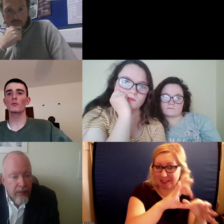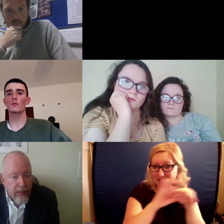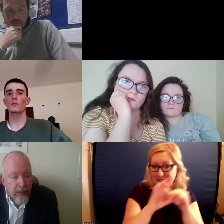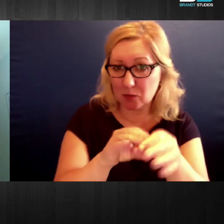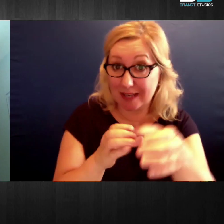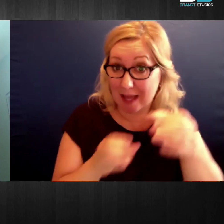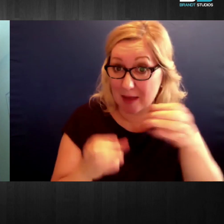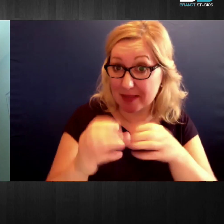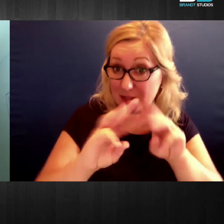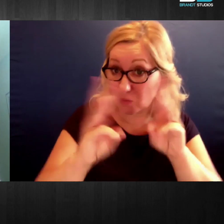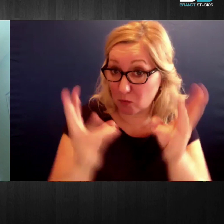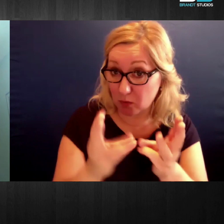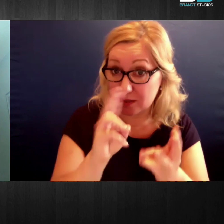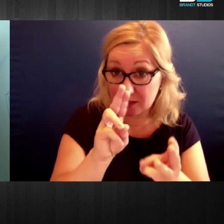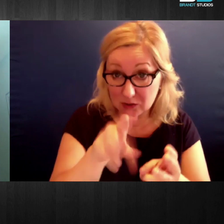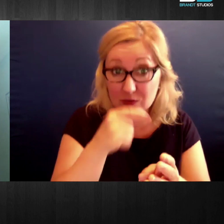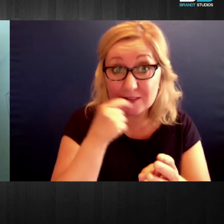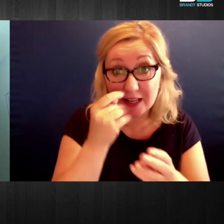Yeah, I think that's a really good point.